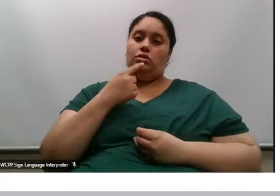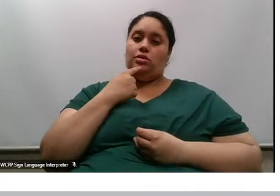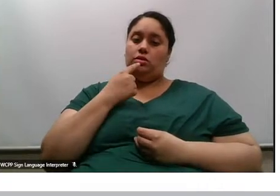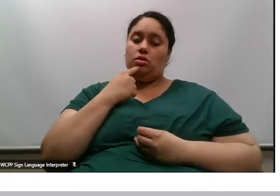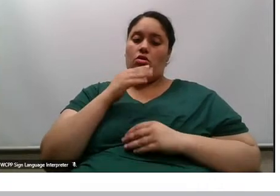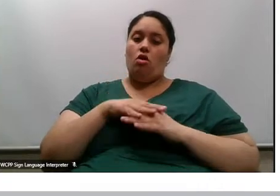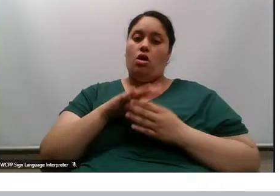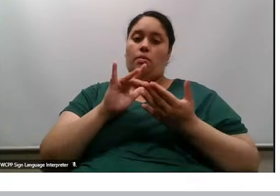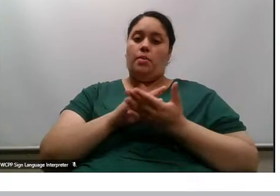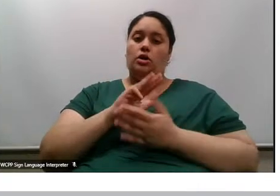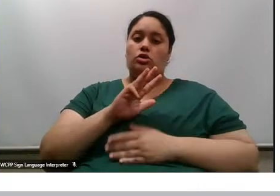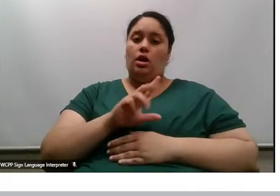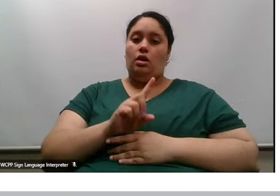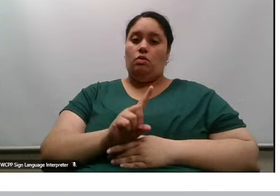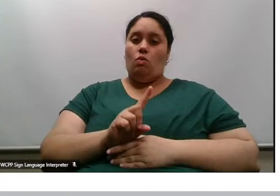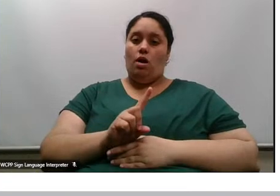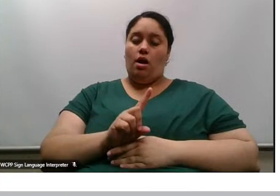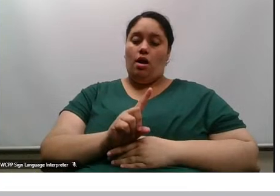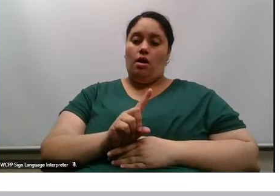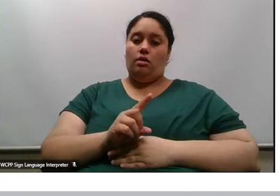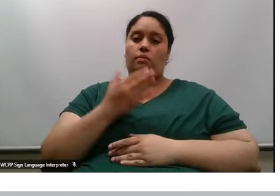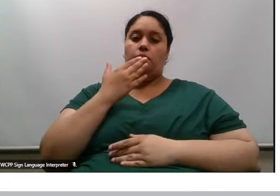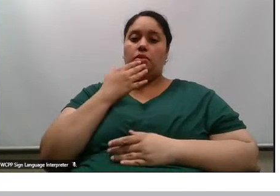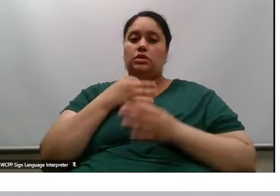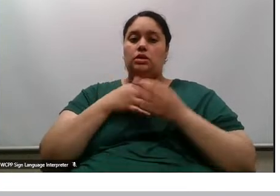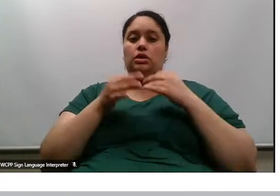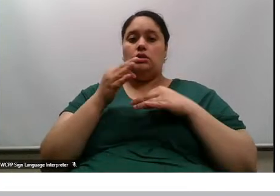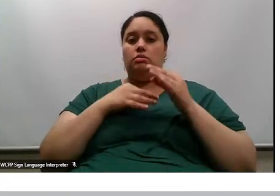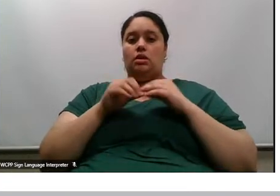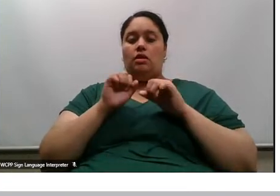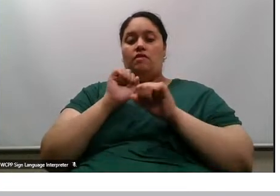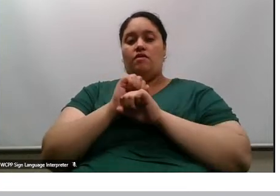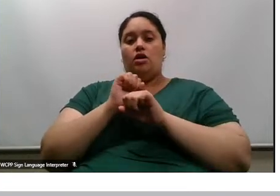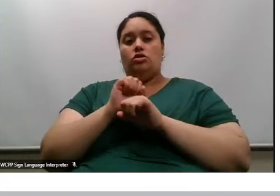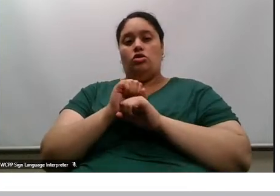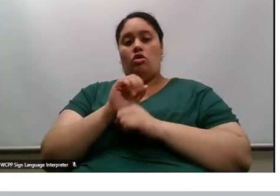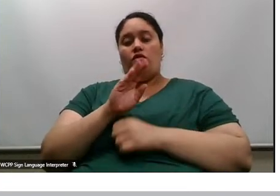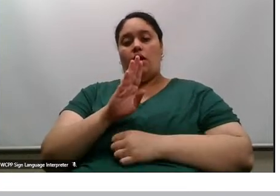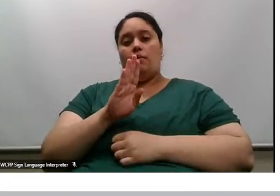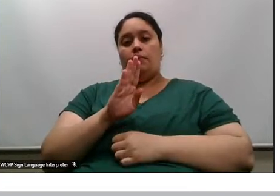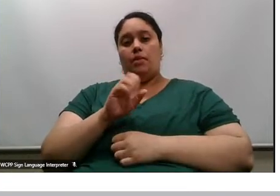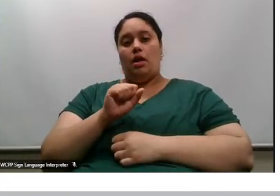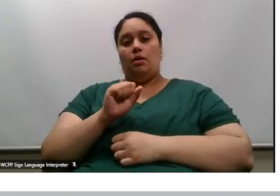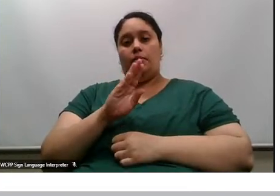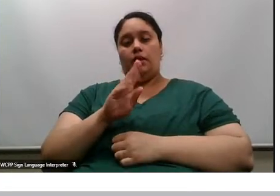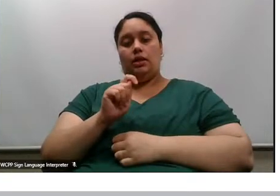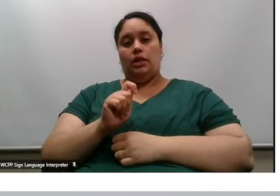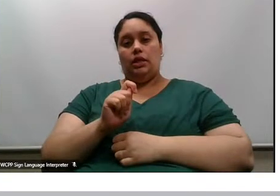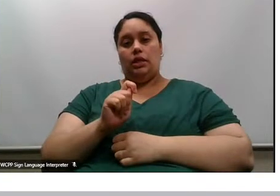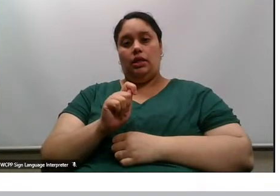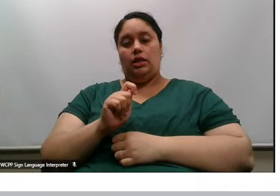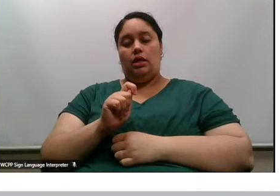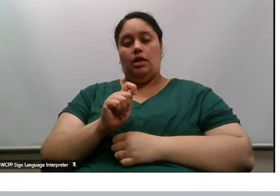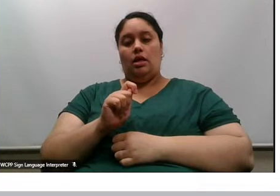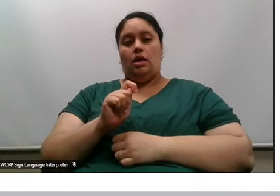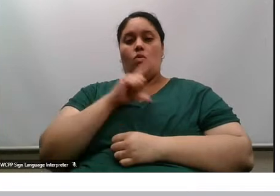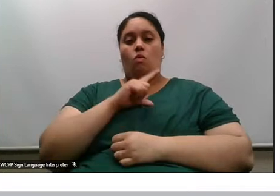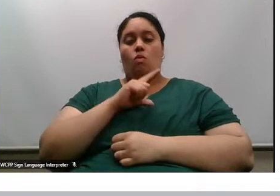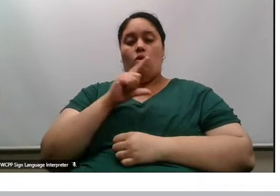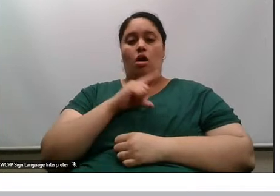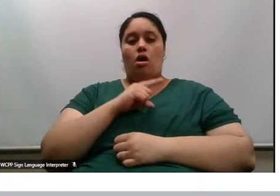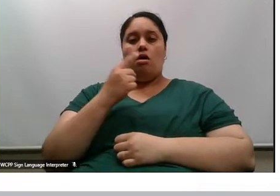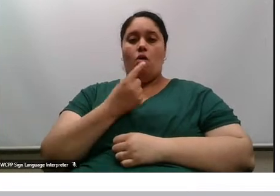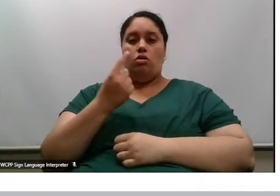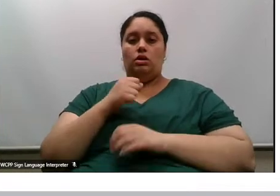page 91, please explain the function of the area-based teams and why only 16 teams were